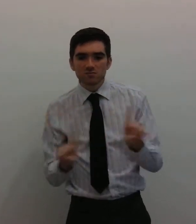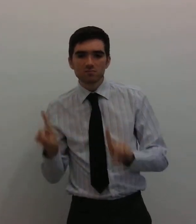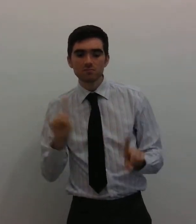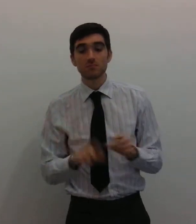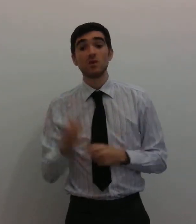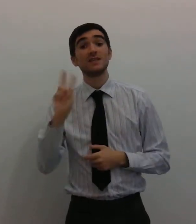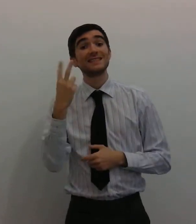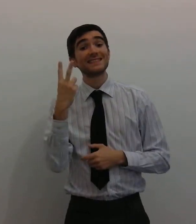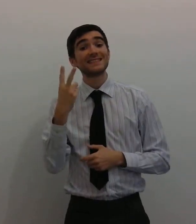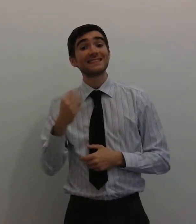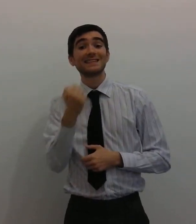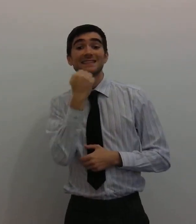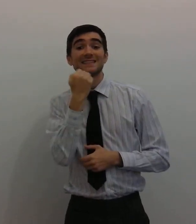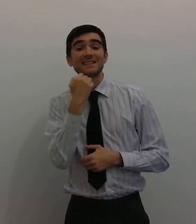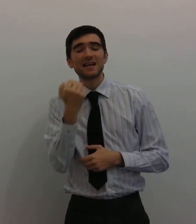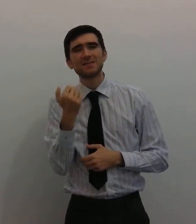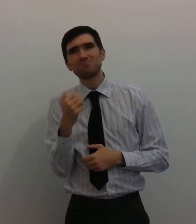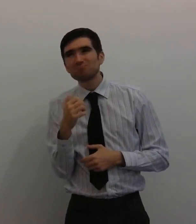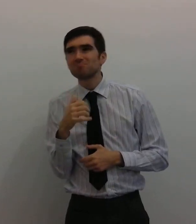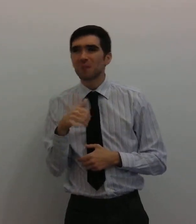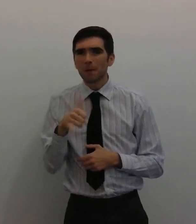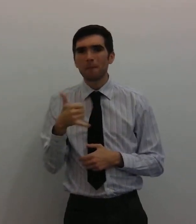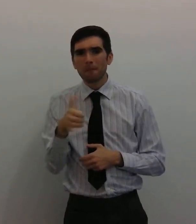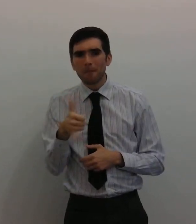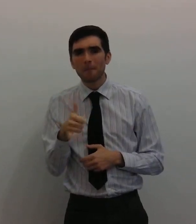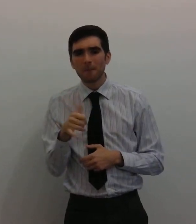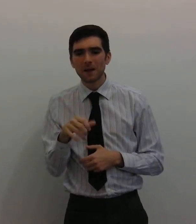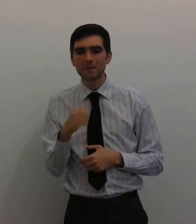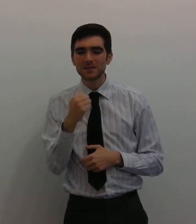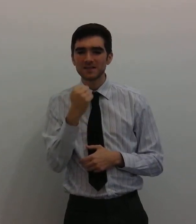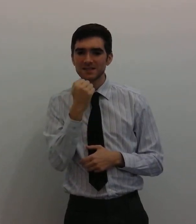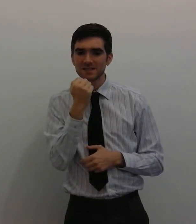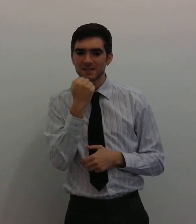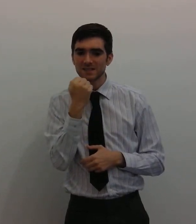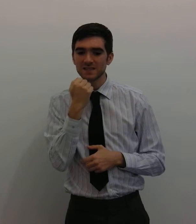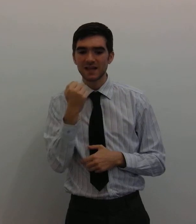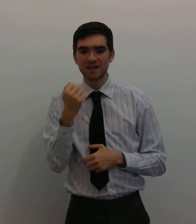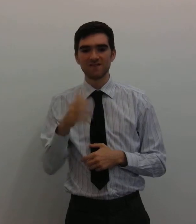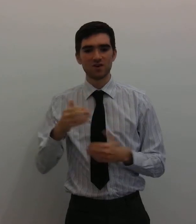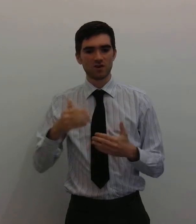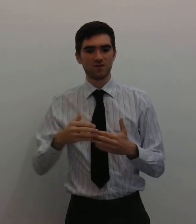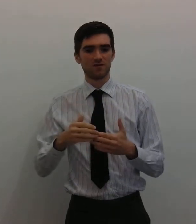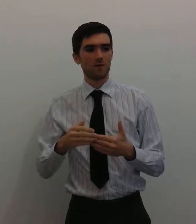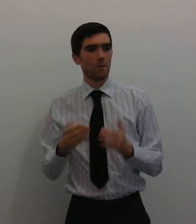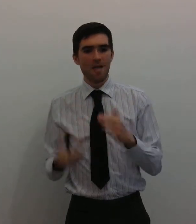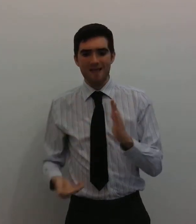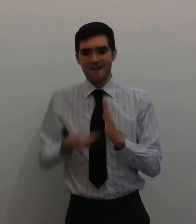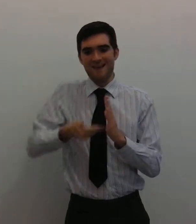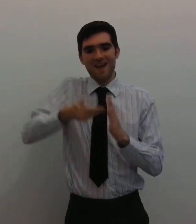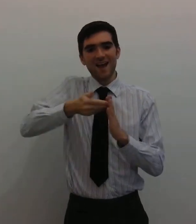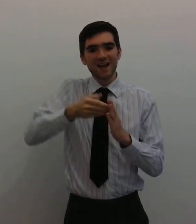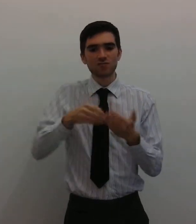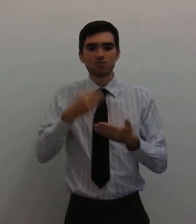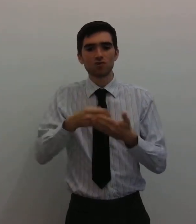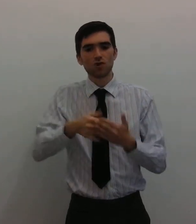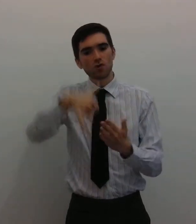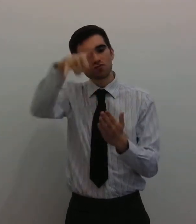will be maybe a date where we need to submit a further cost management report, and that date will